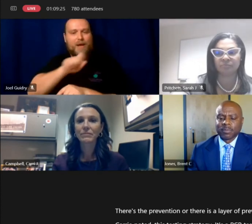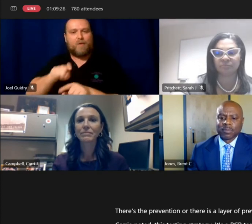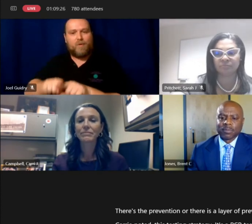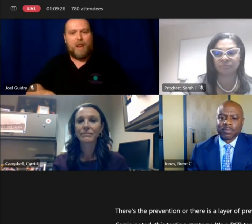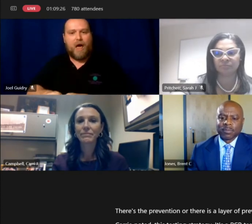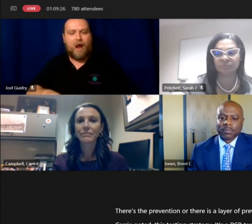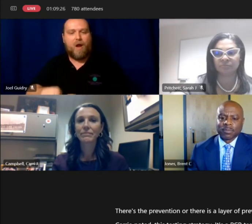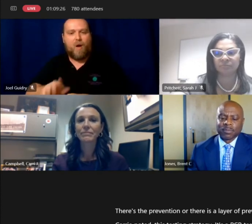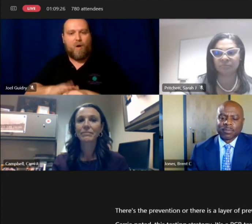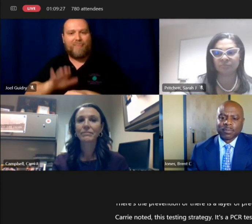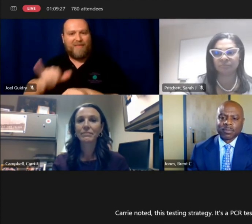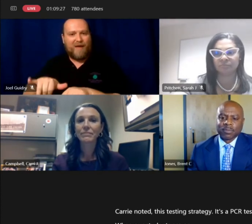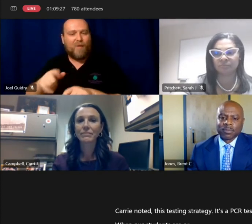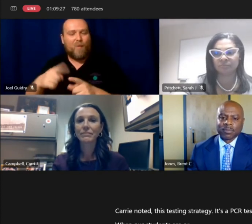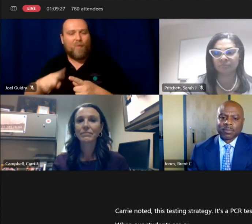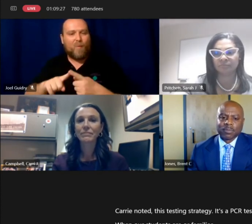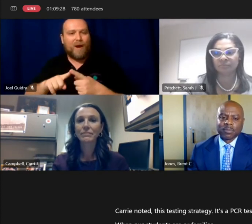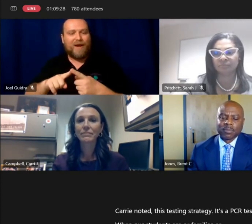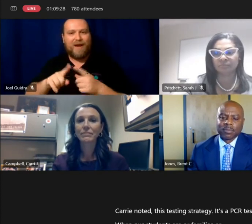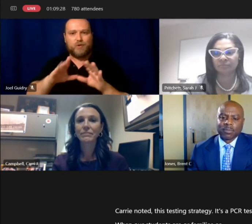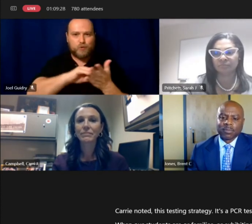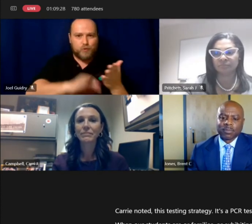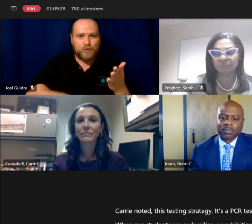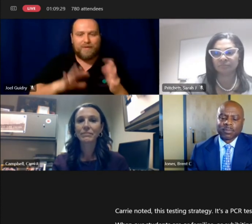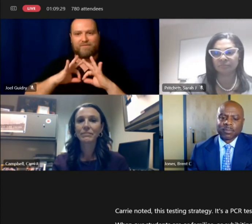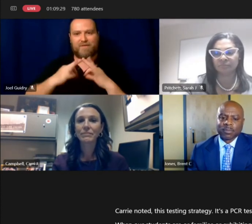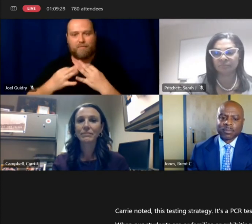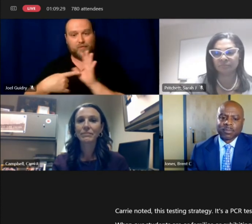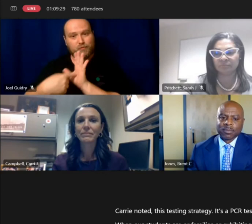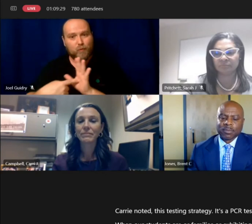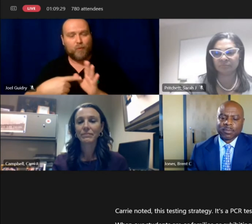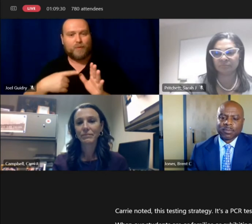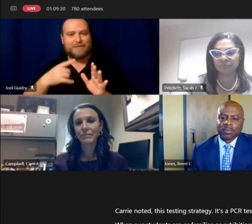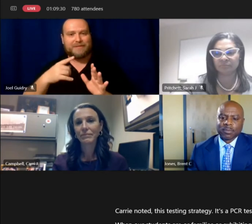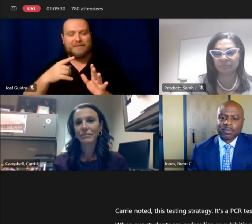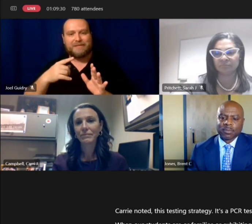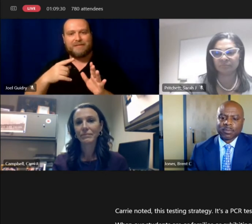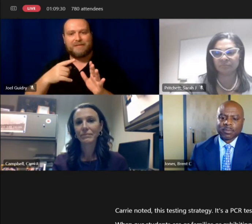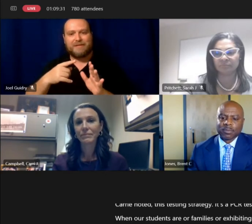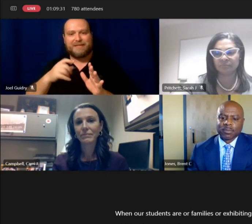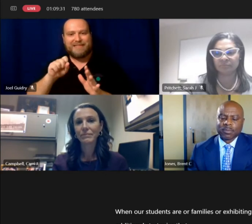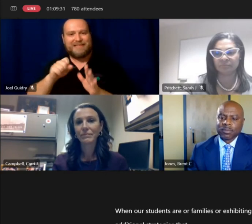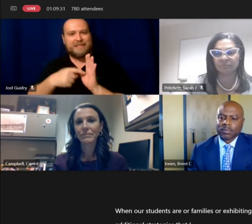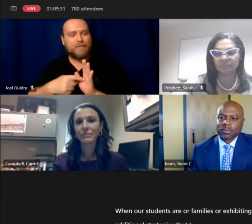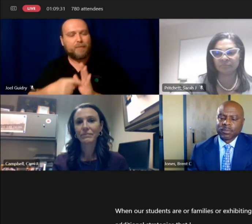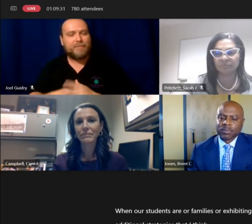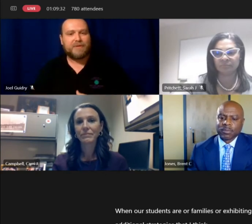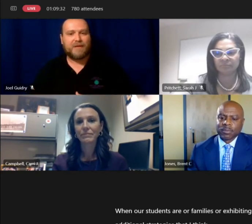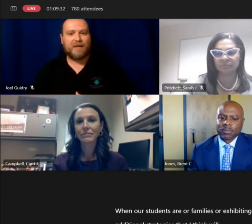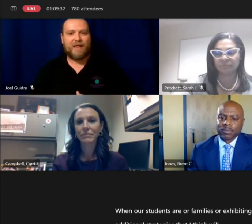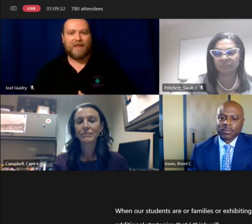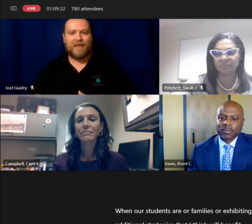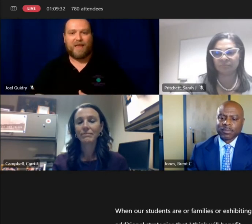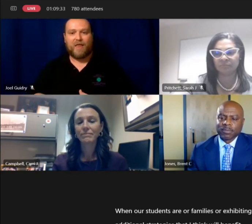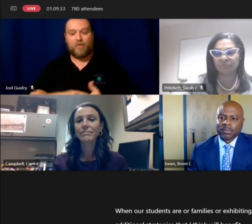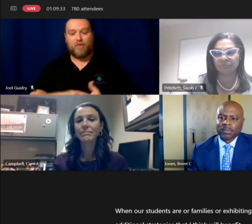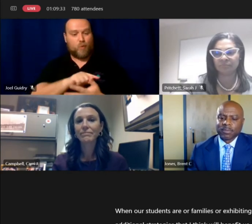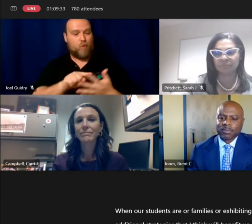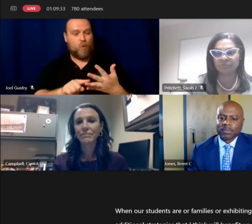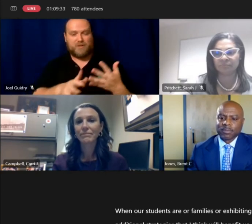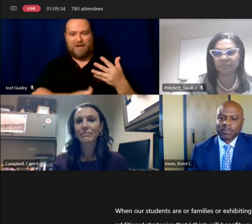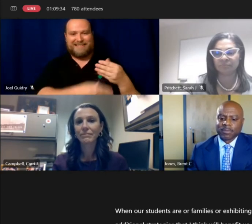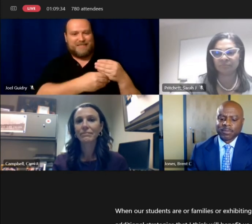exhibiting symptoms. So these are additional strategies that I think will benefit us that we didn't have last year in